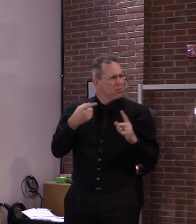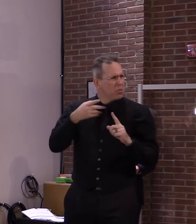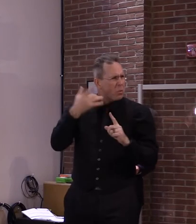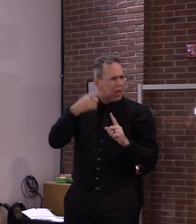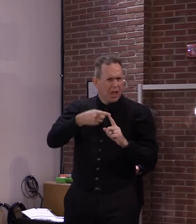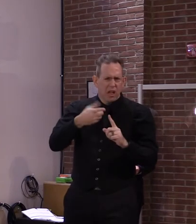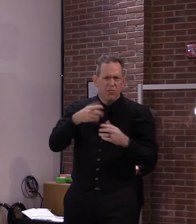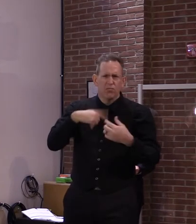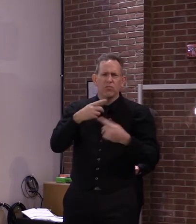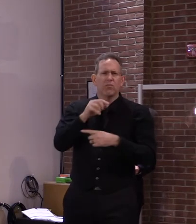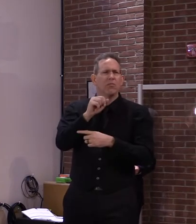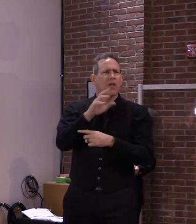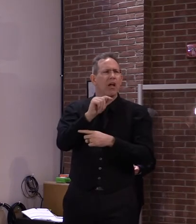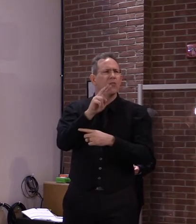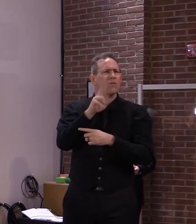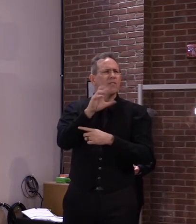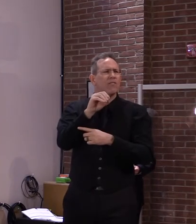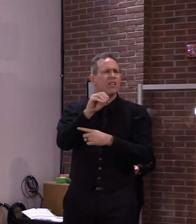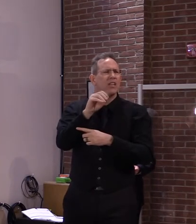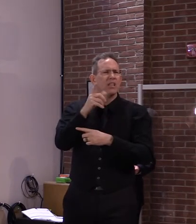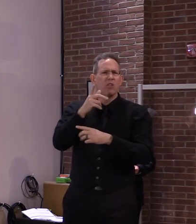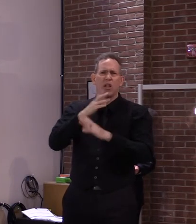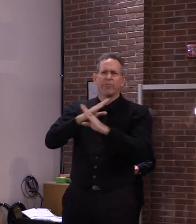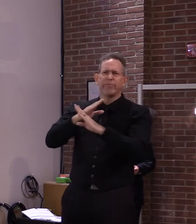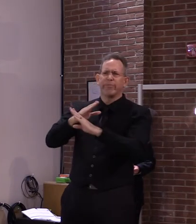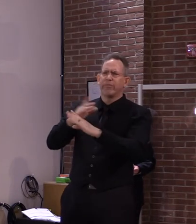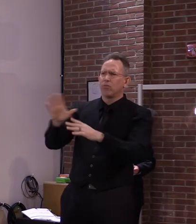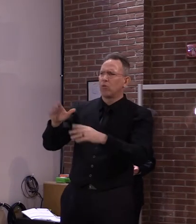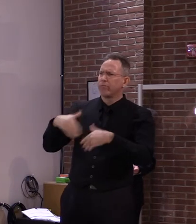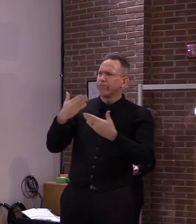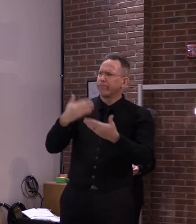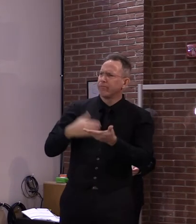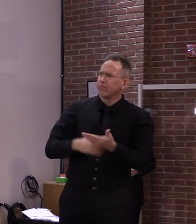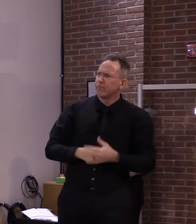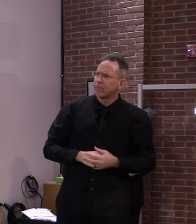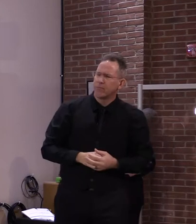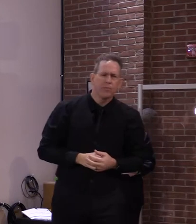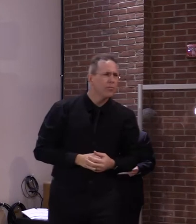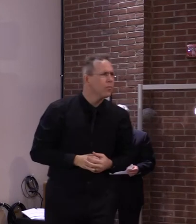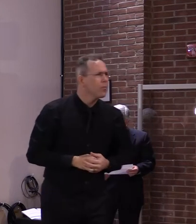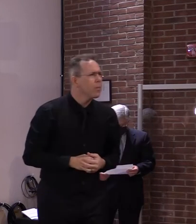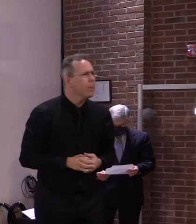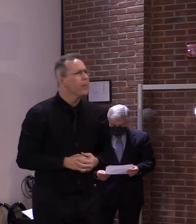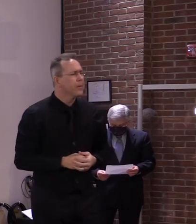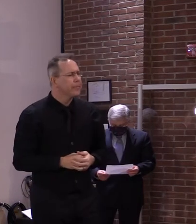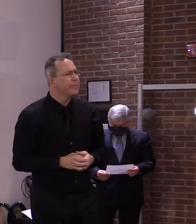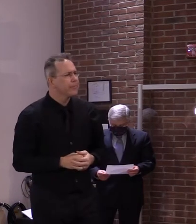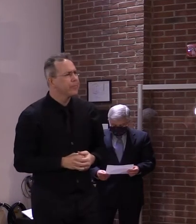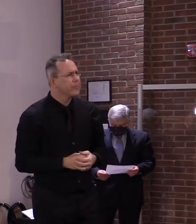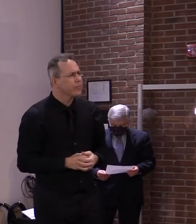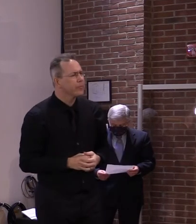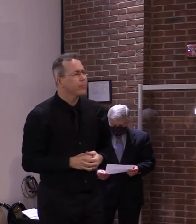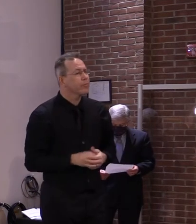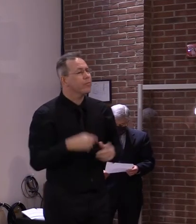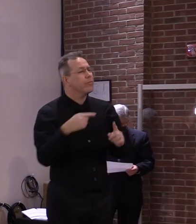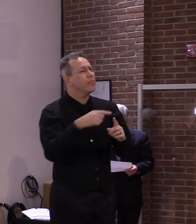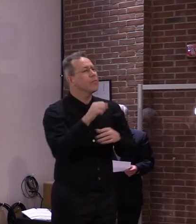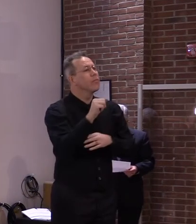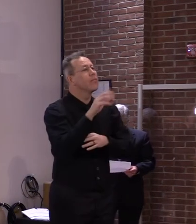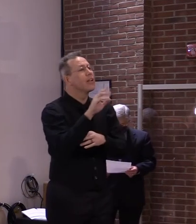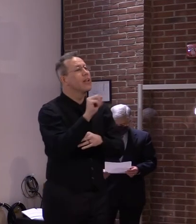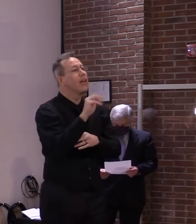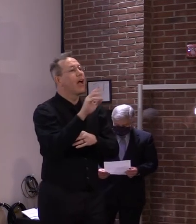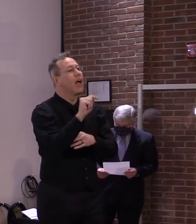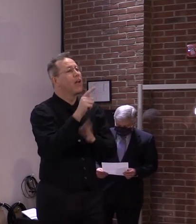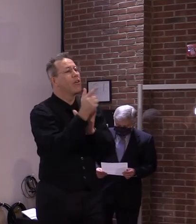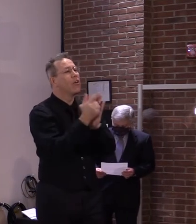legislature pushing back on on some of your uh your orders well again it depends on what we are where we go from here uh we believe that there are good